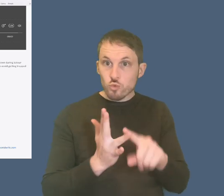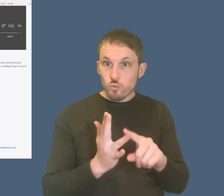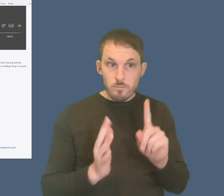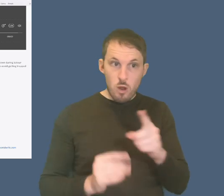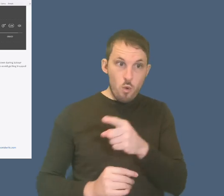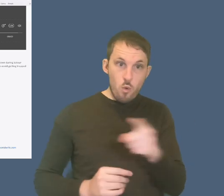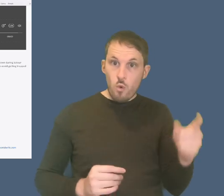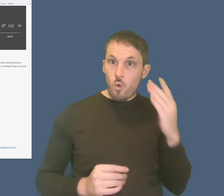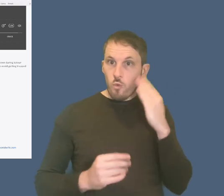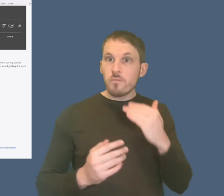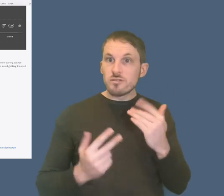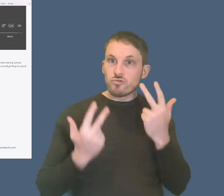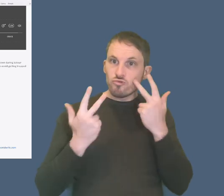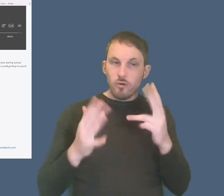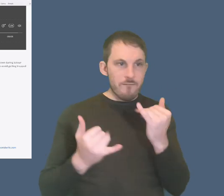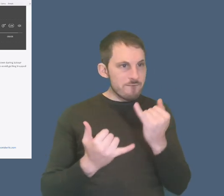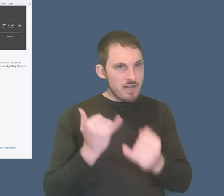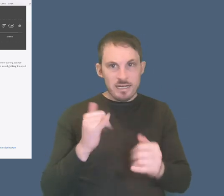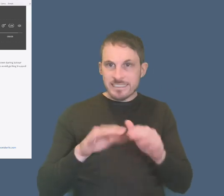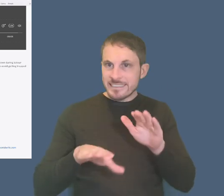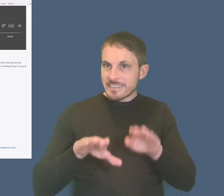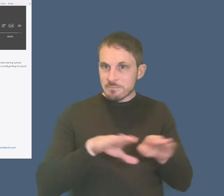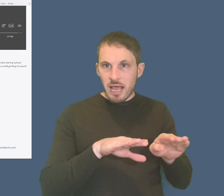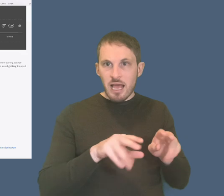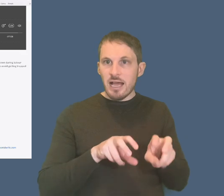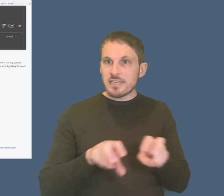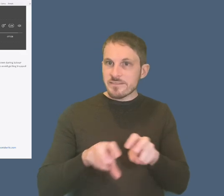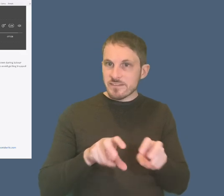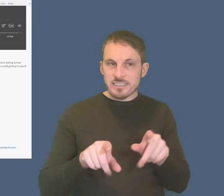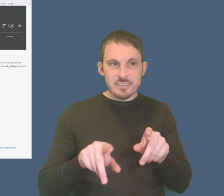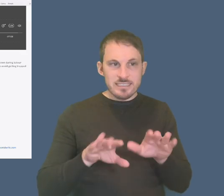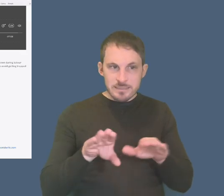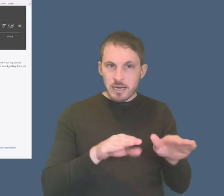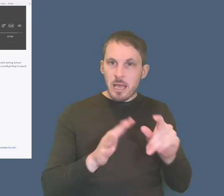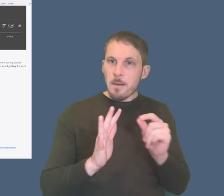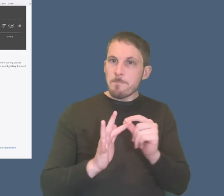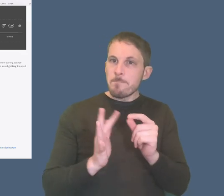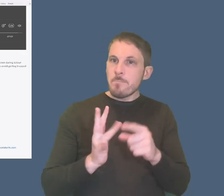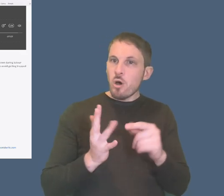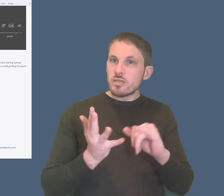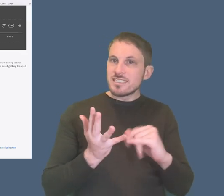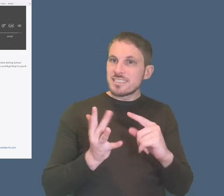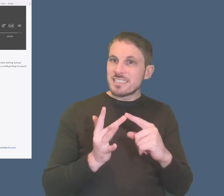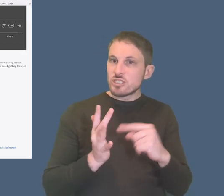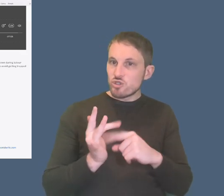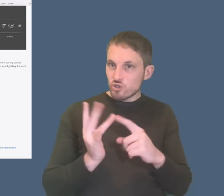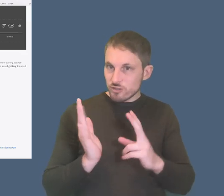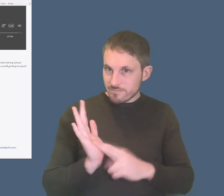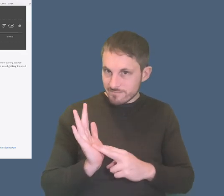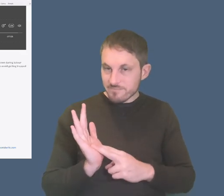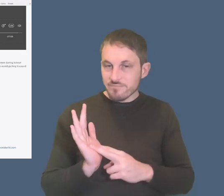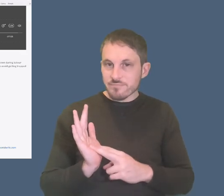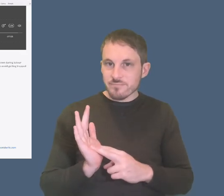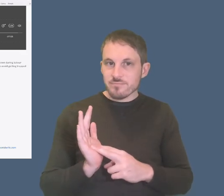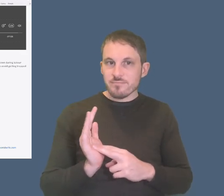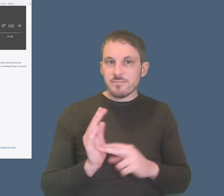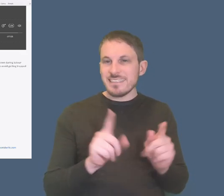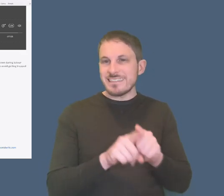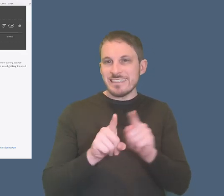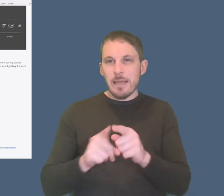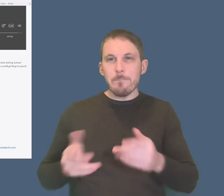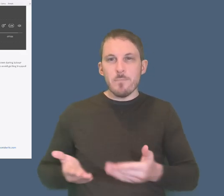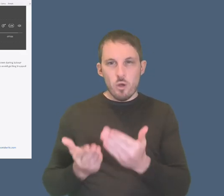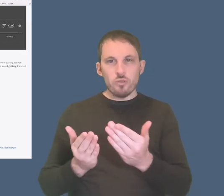all exhibited really similar activity and position types during labour, which is exactly what we found in the birth position study as